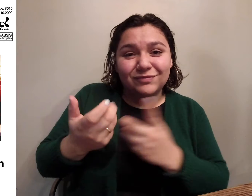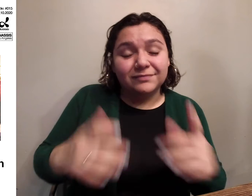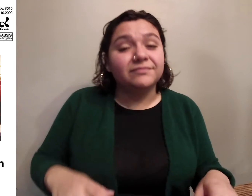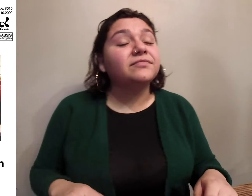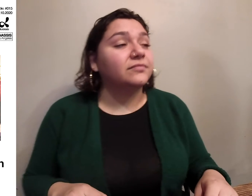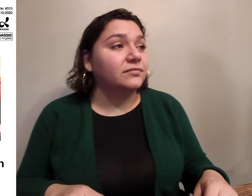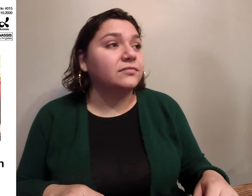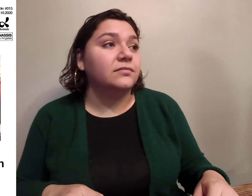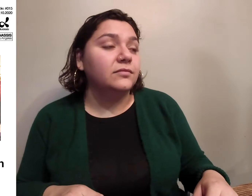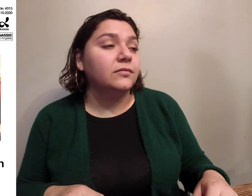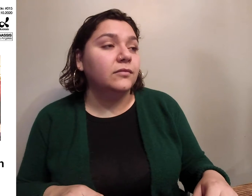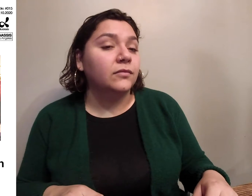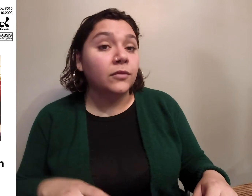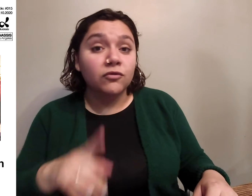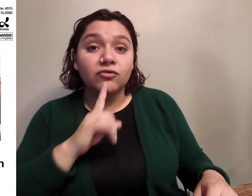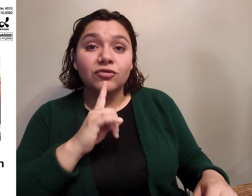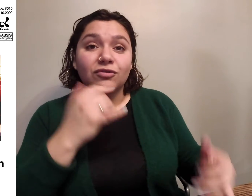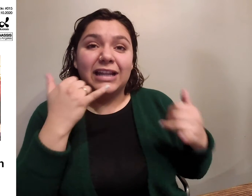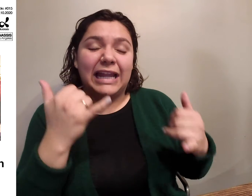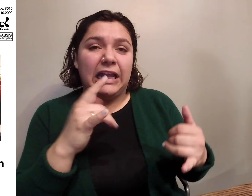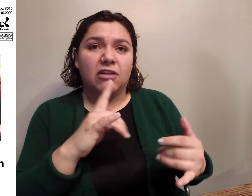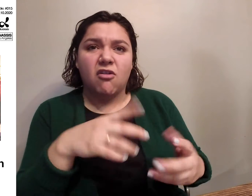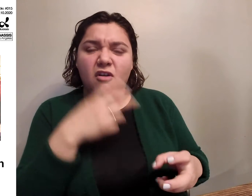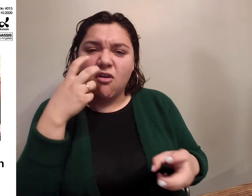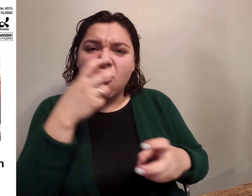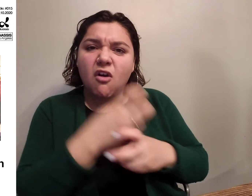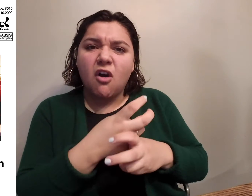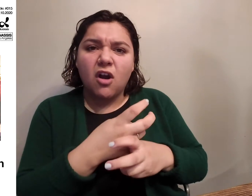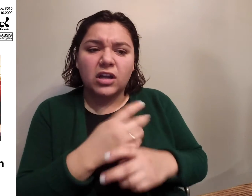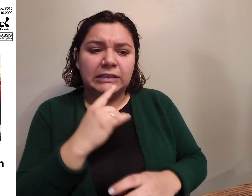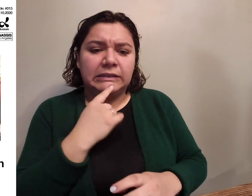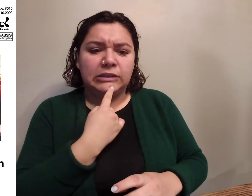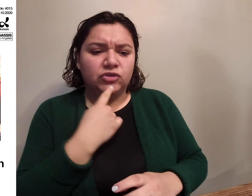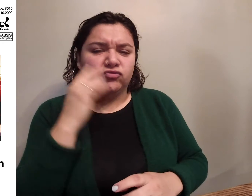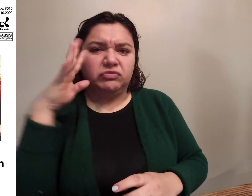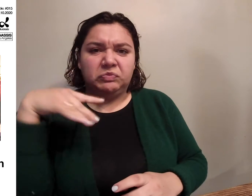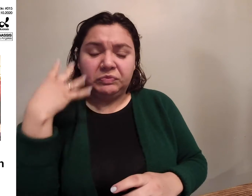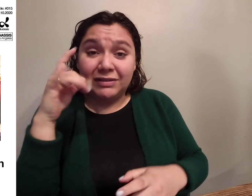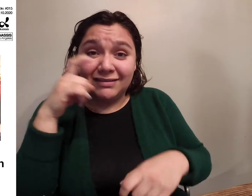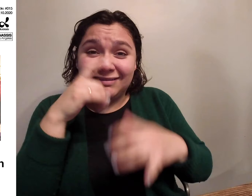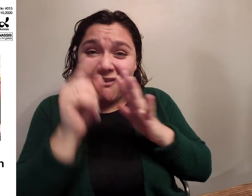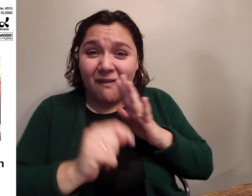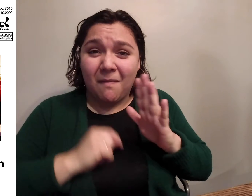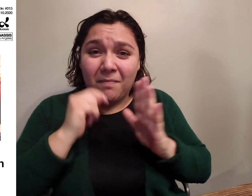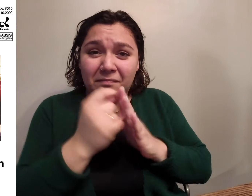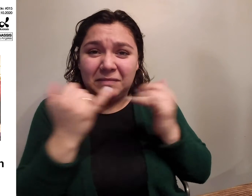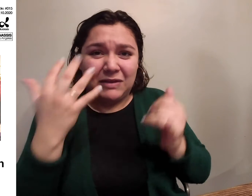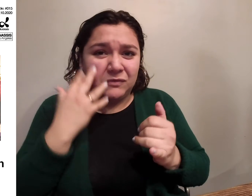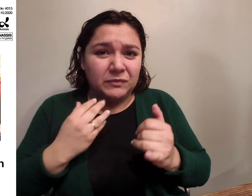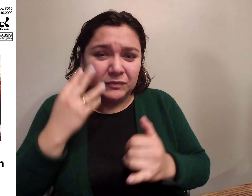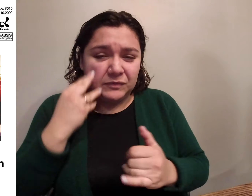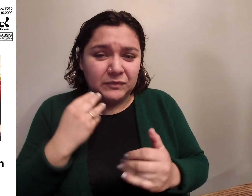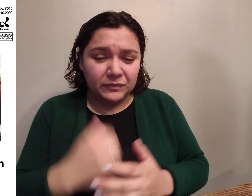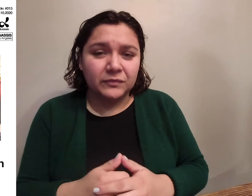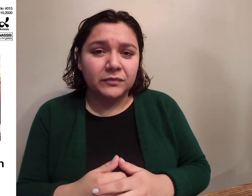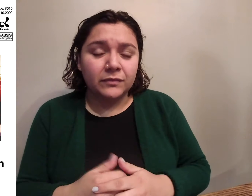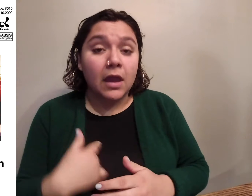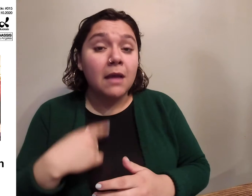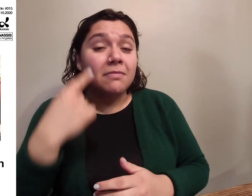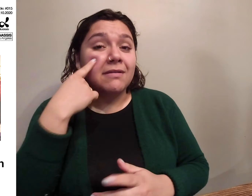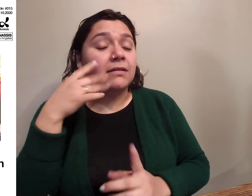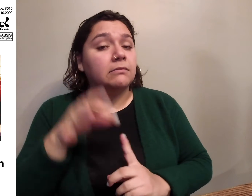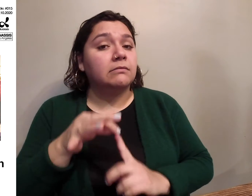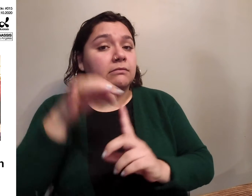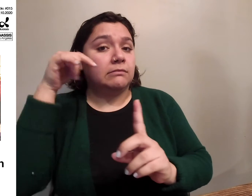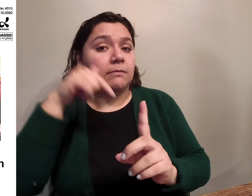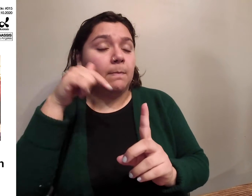are difficult, dire, delirious times we're living through, and I'm thinking